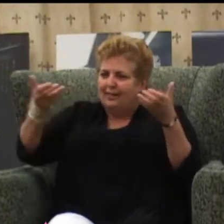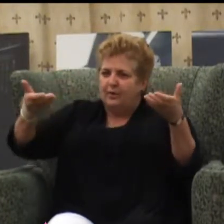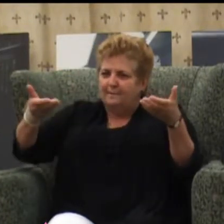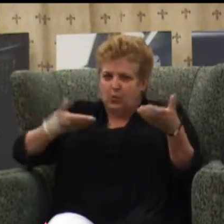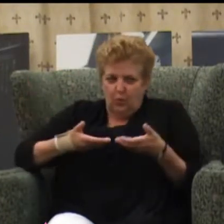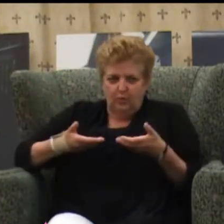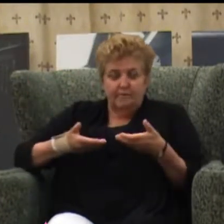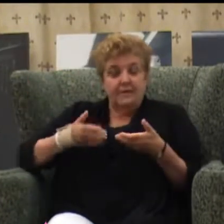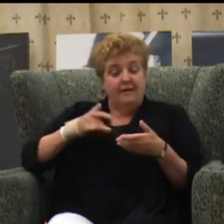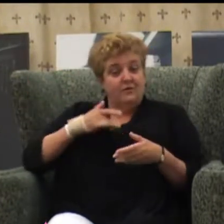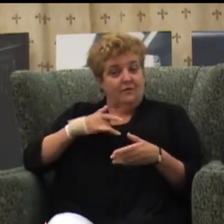misunderstanding,